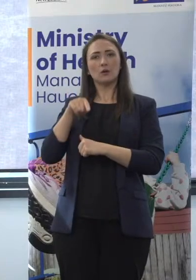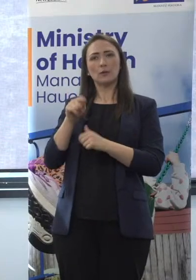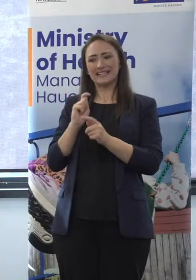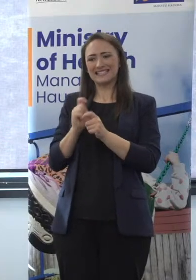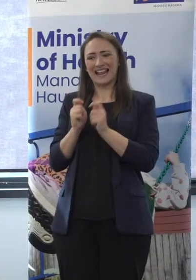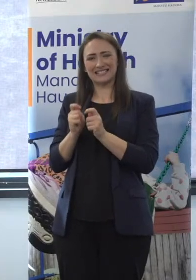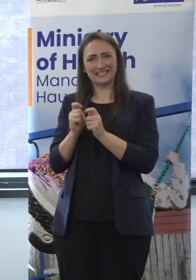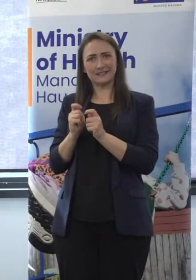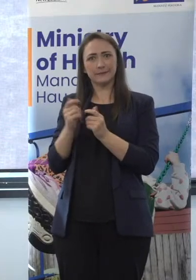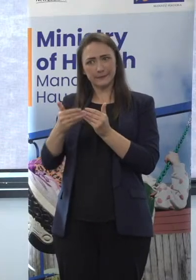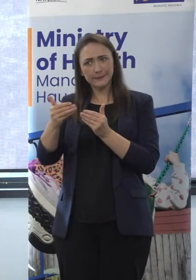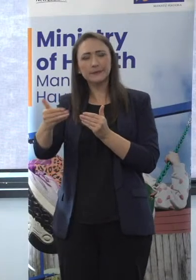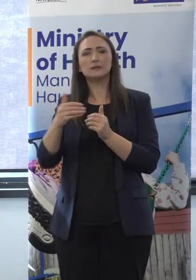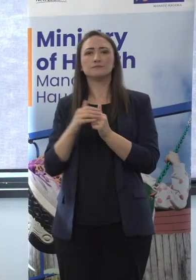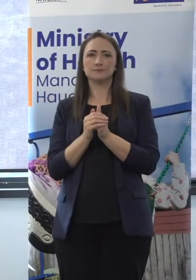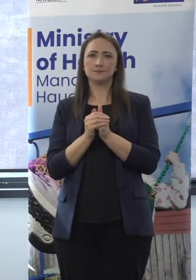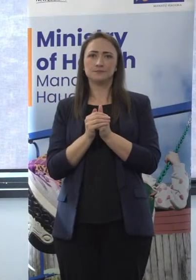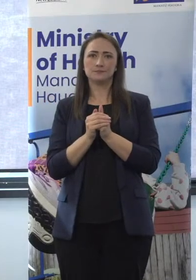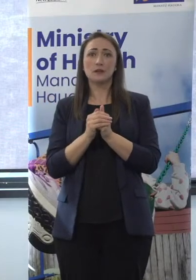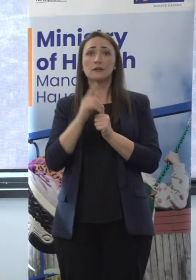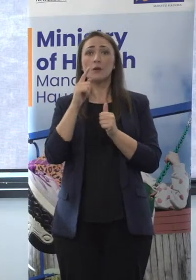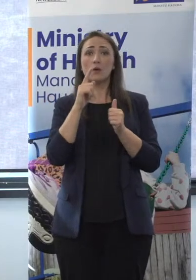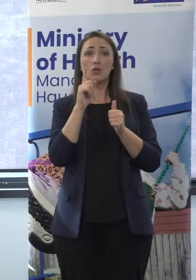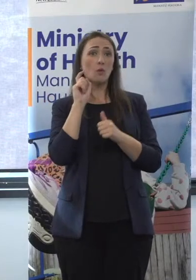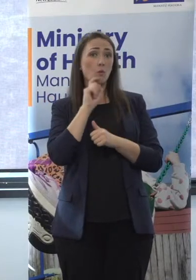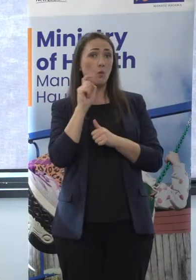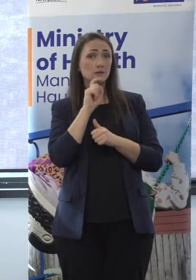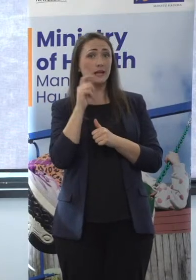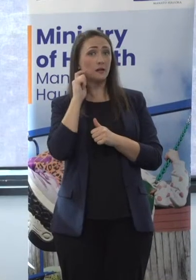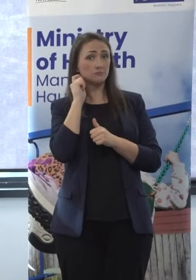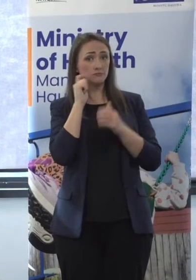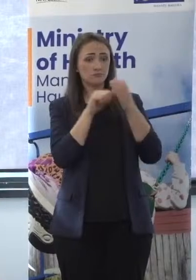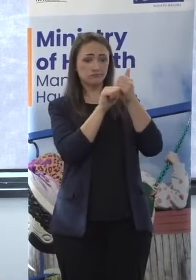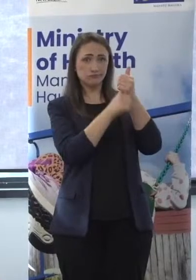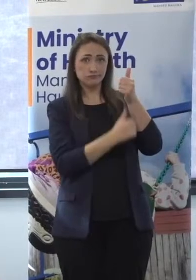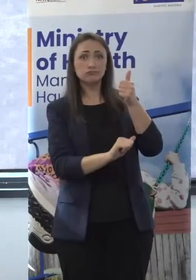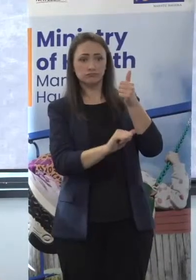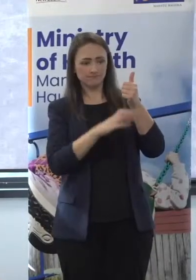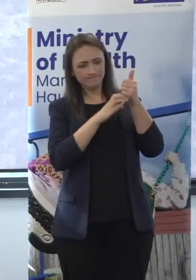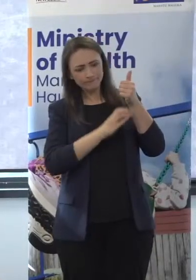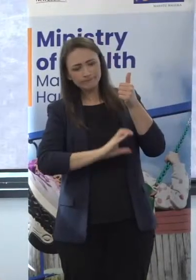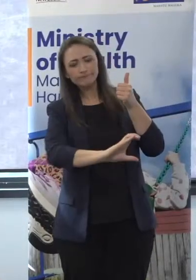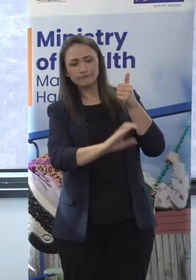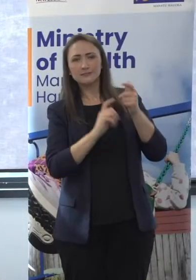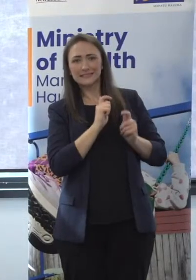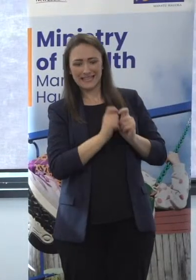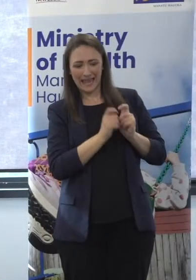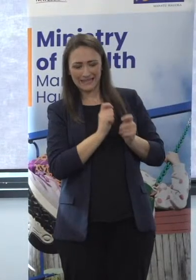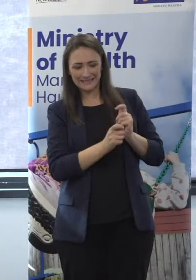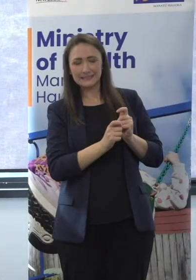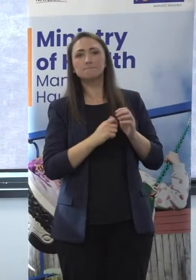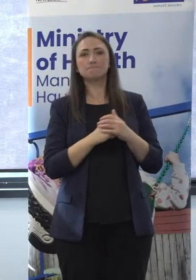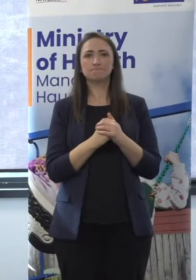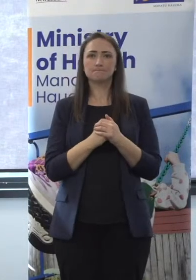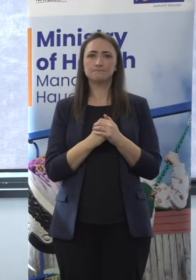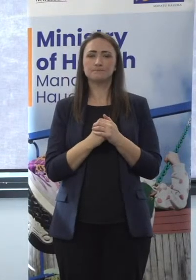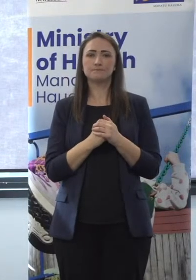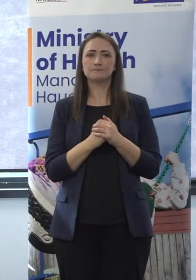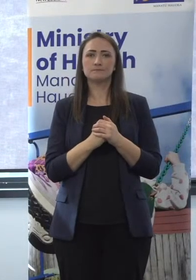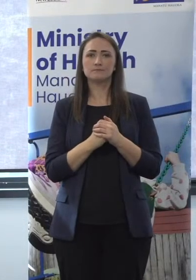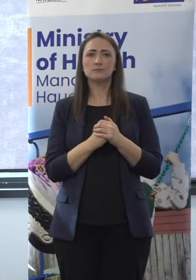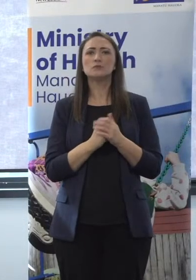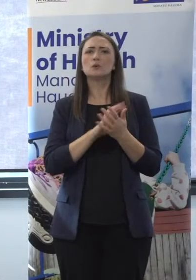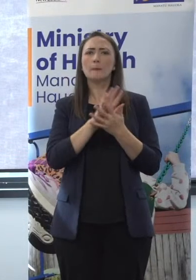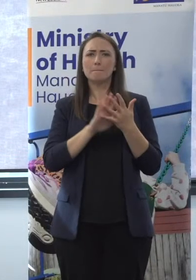wastewaters in our communities, and those who are sickest in our hospitals, and we can triangulate this information to understand the collective burden